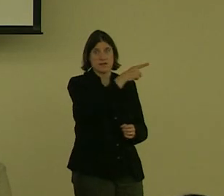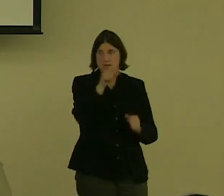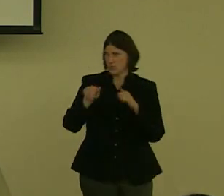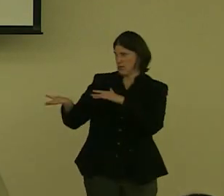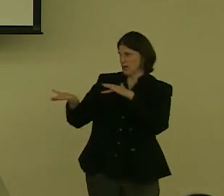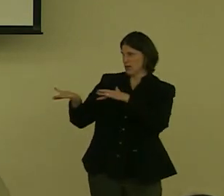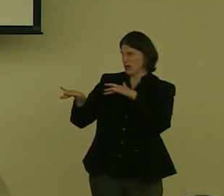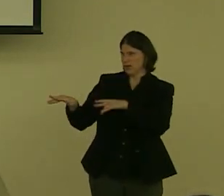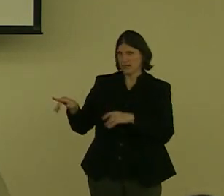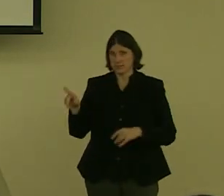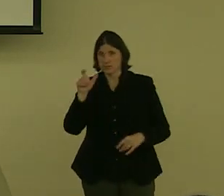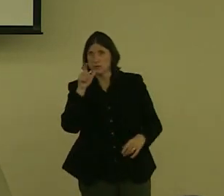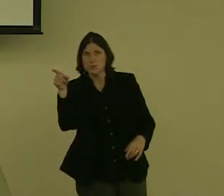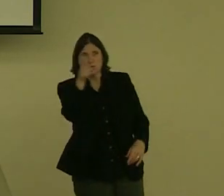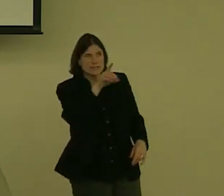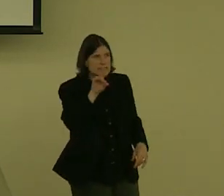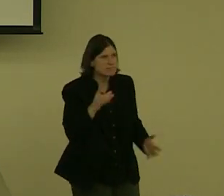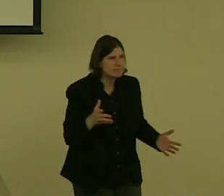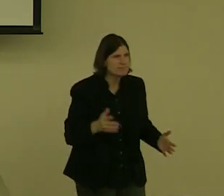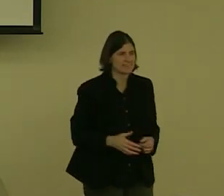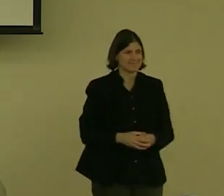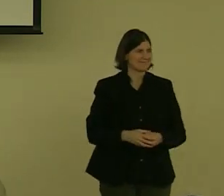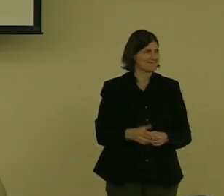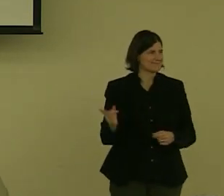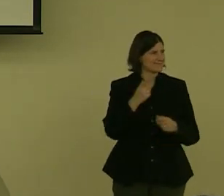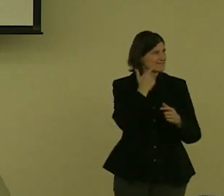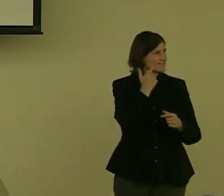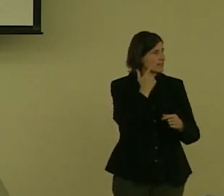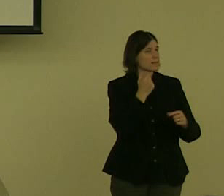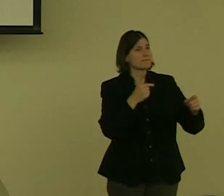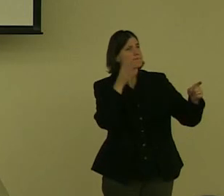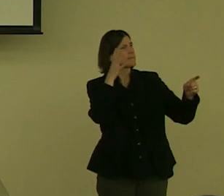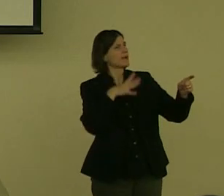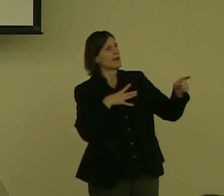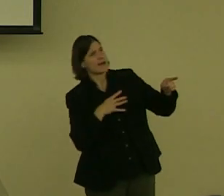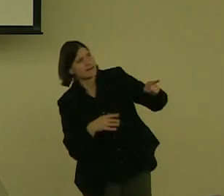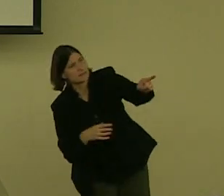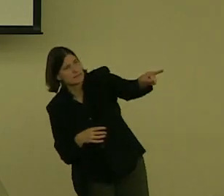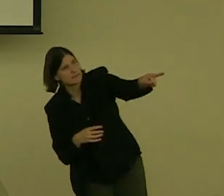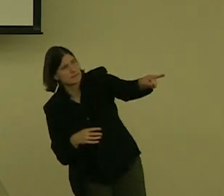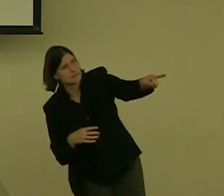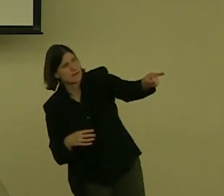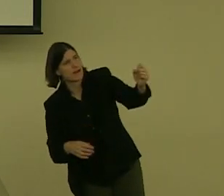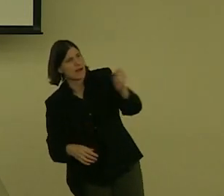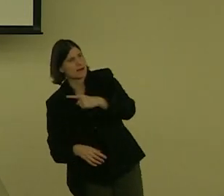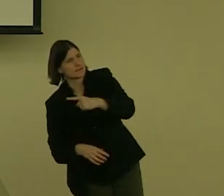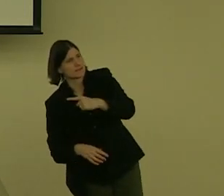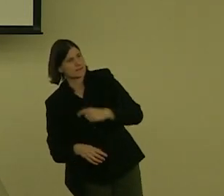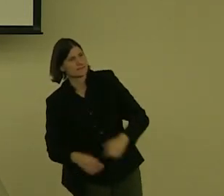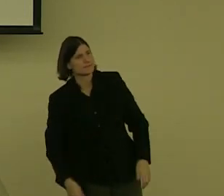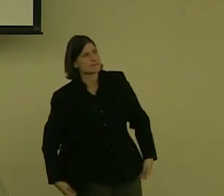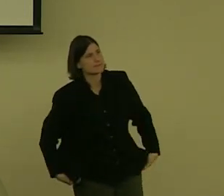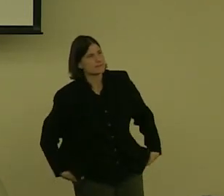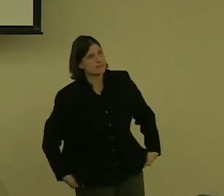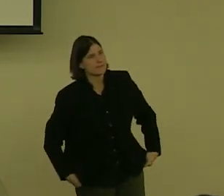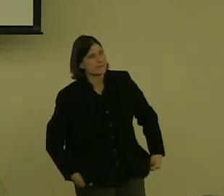Please, please. Yes, sir. Yeah. Okay. It's maybe a meta. I mean, we're the comic studies. We're a panel, of